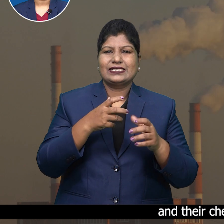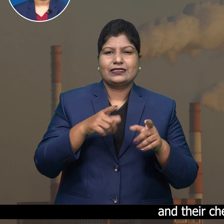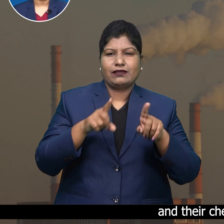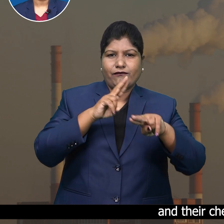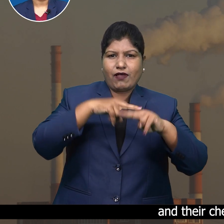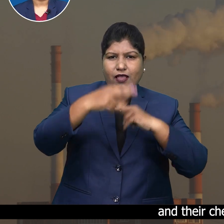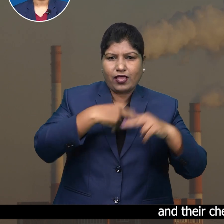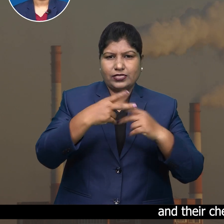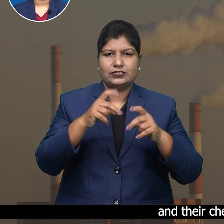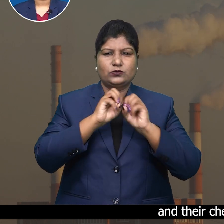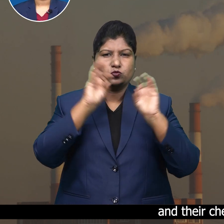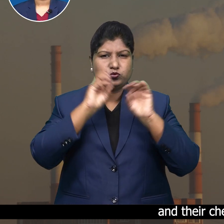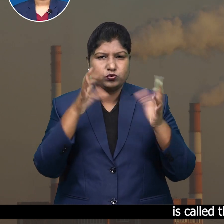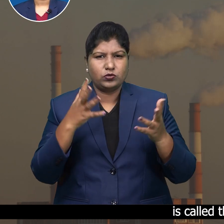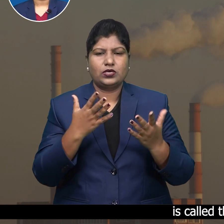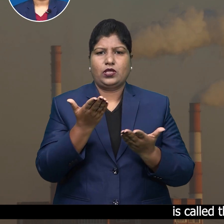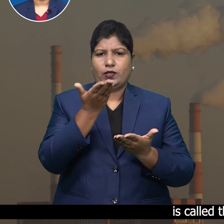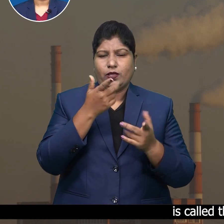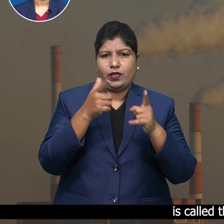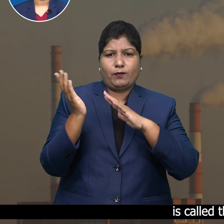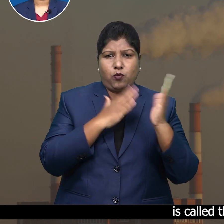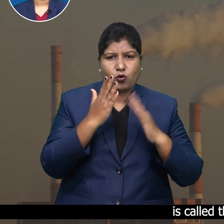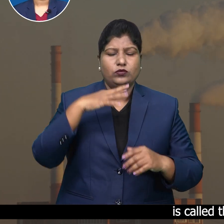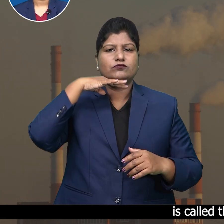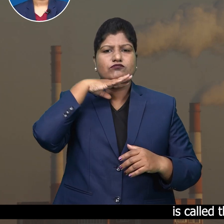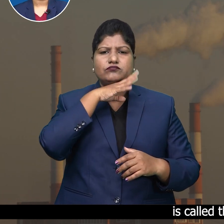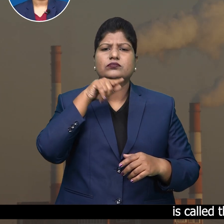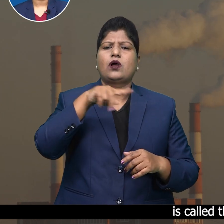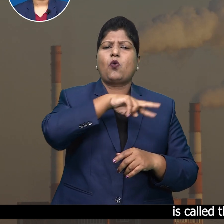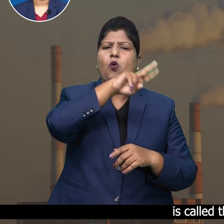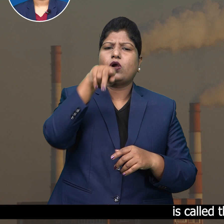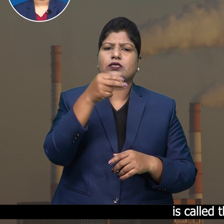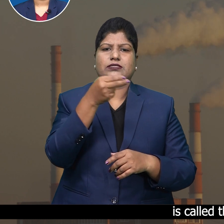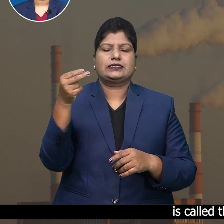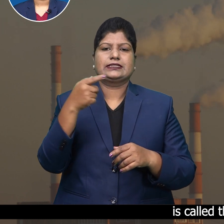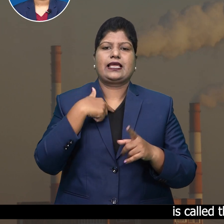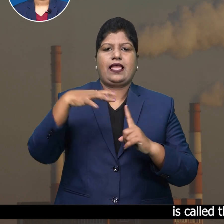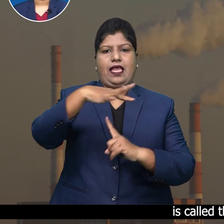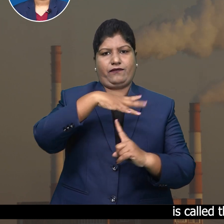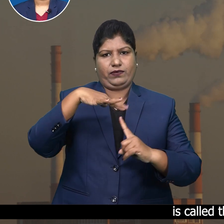chemical interactions is called the environment.